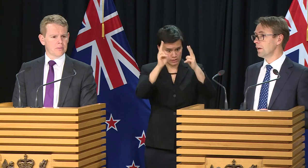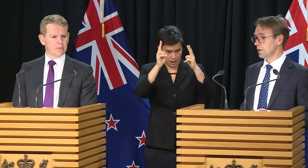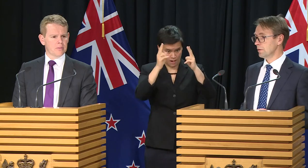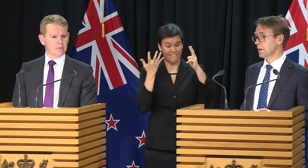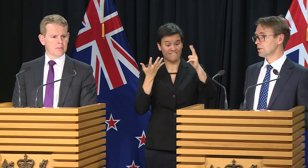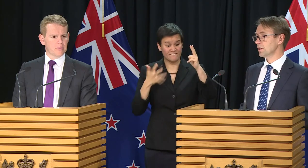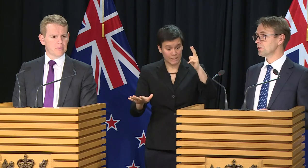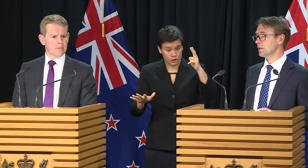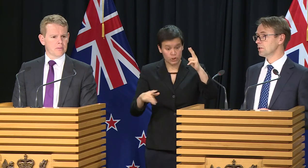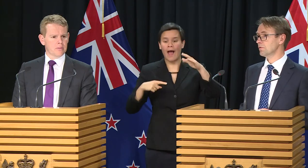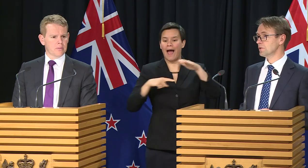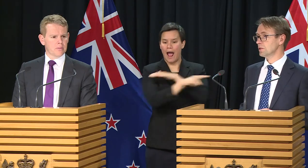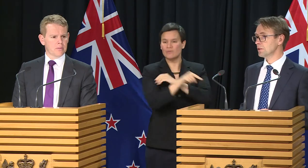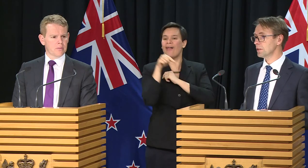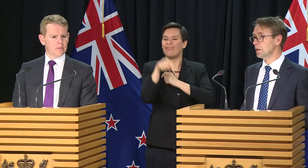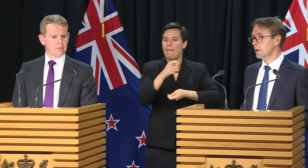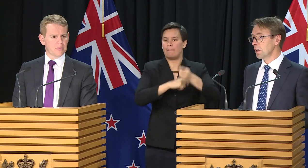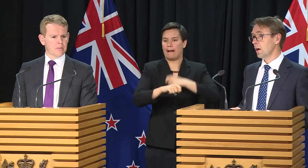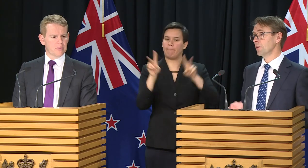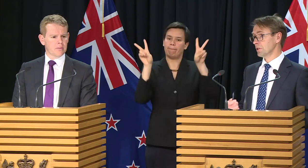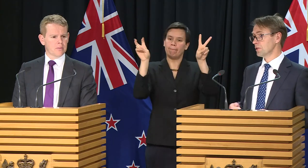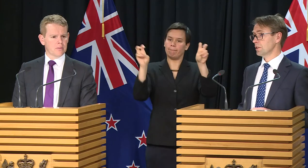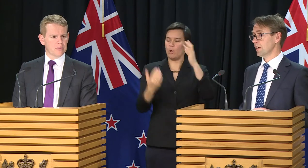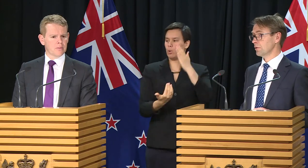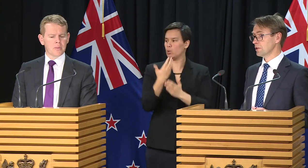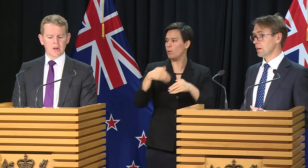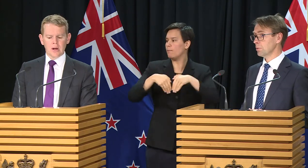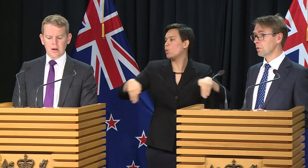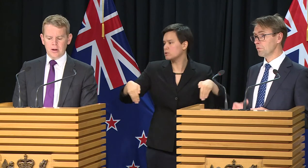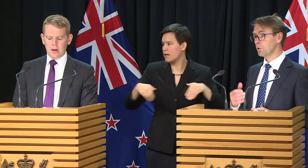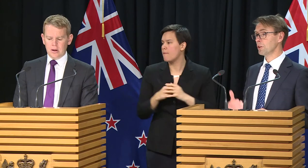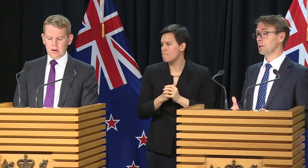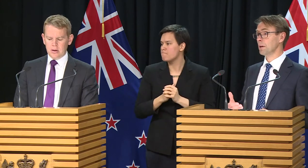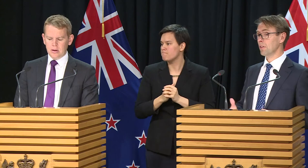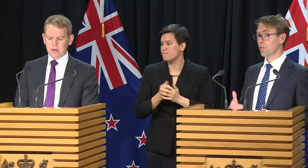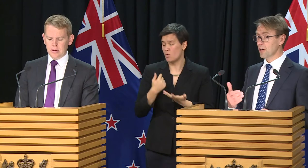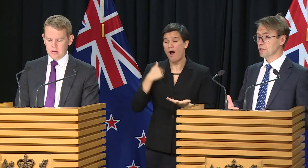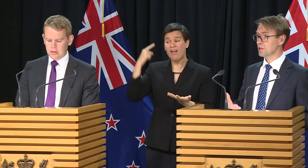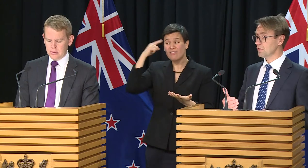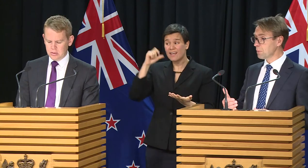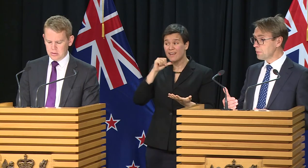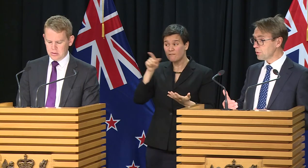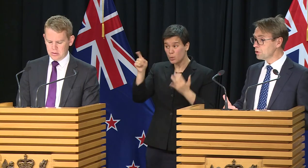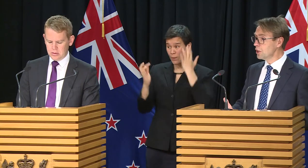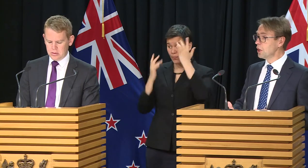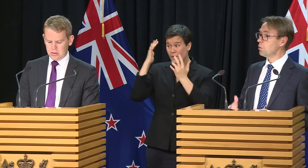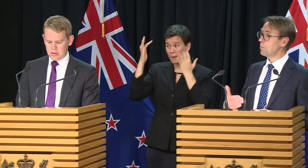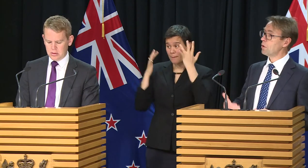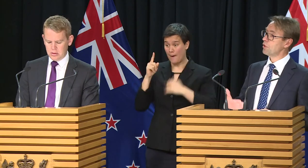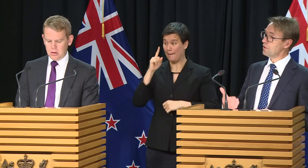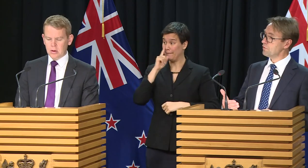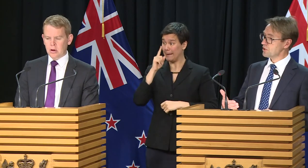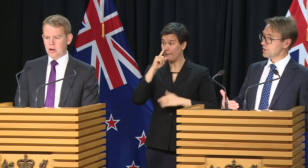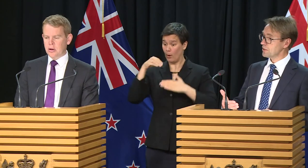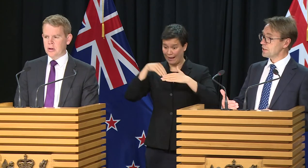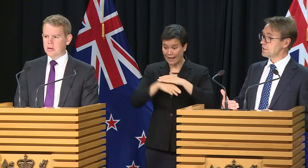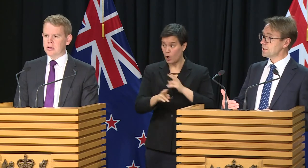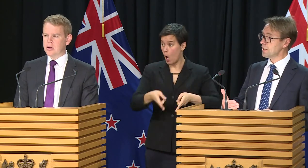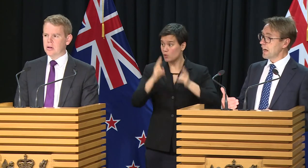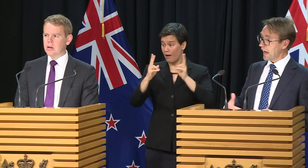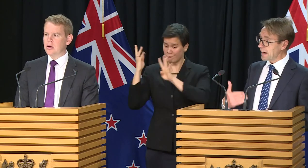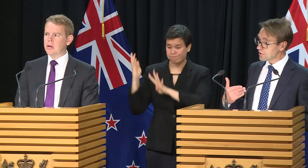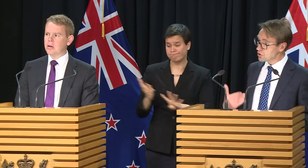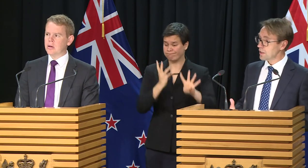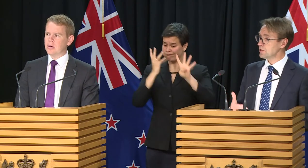time in the managed isolation facility. I think this is another example of, if you think about the thousands of people who are both in